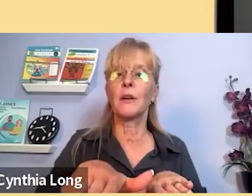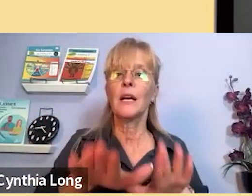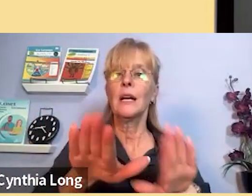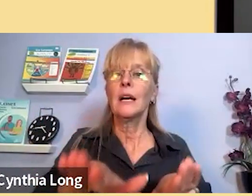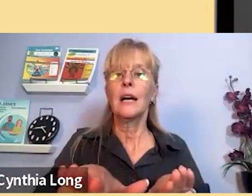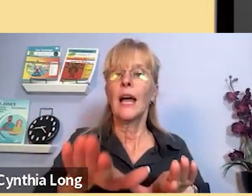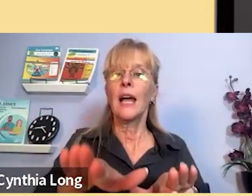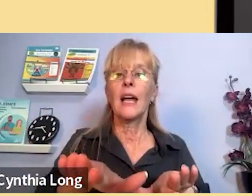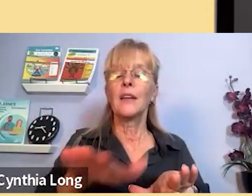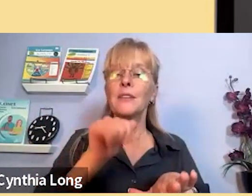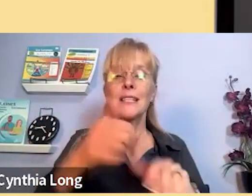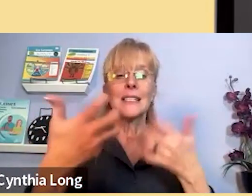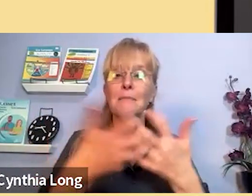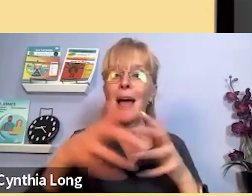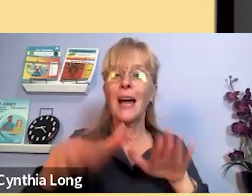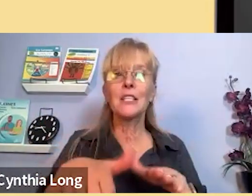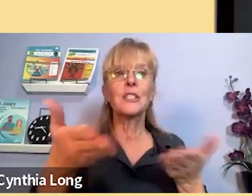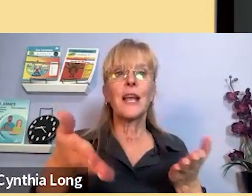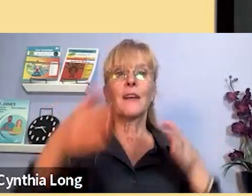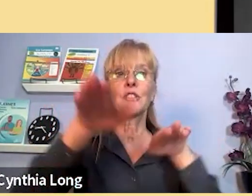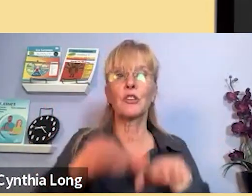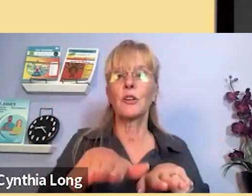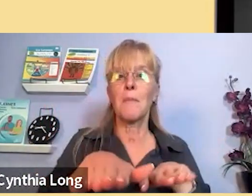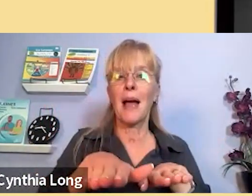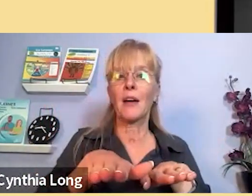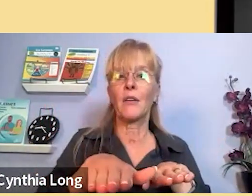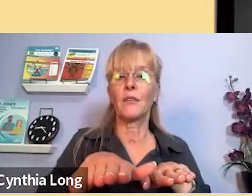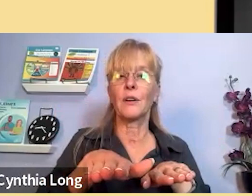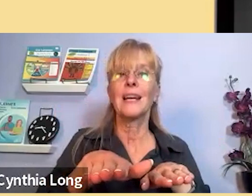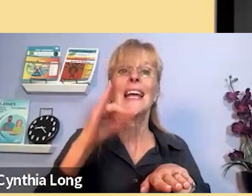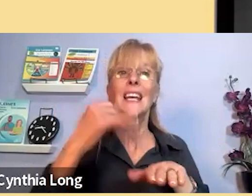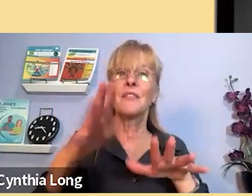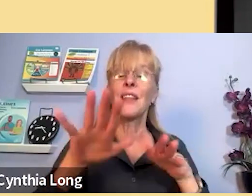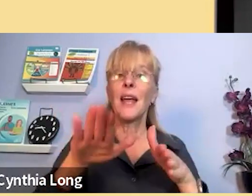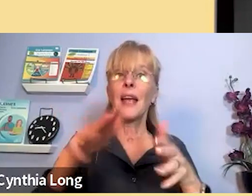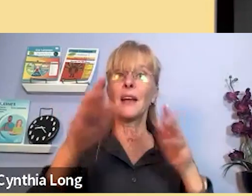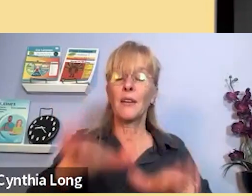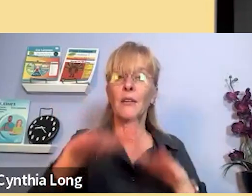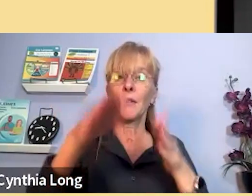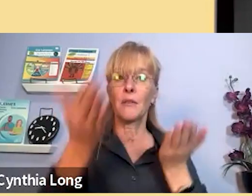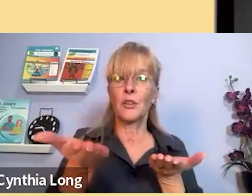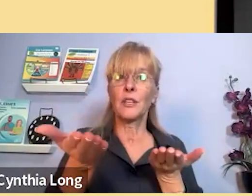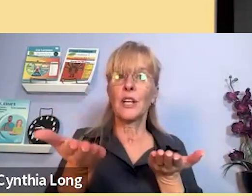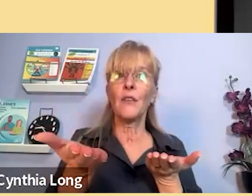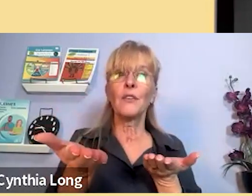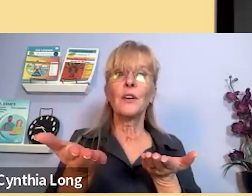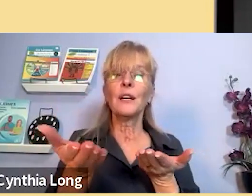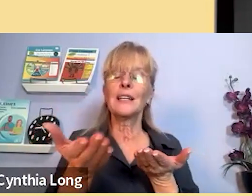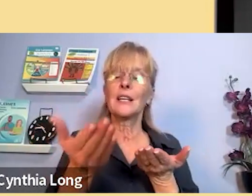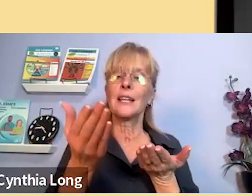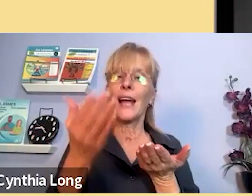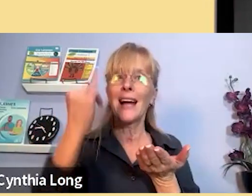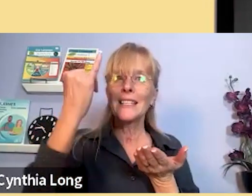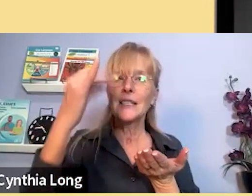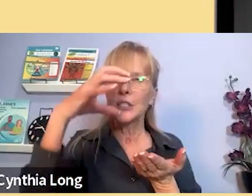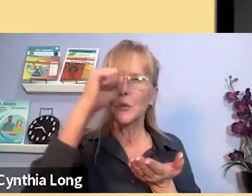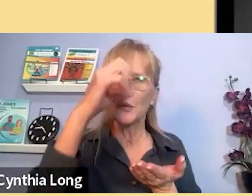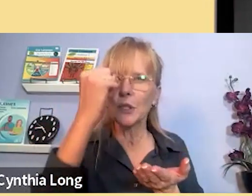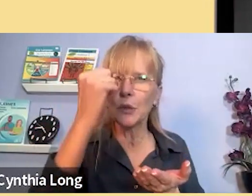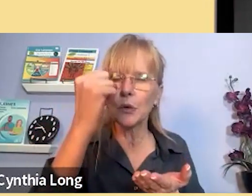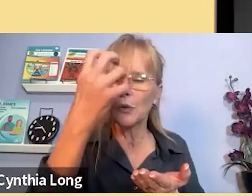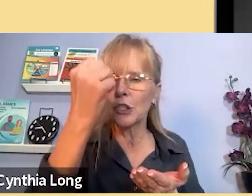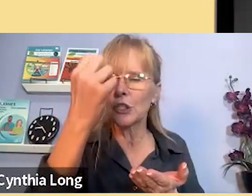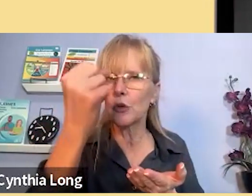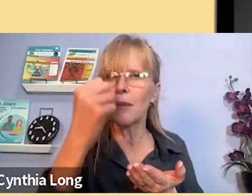put it over. And if it doesn't match, they have to turn it back over. If they turn it over, the idea is